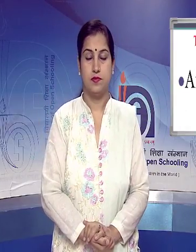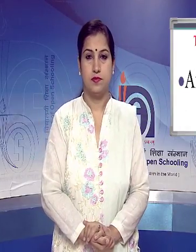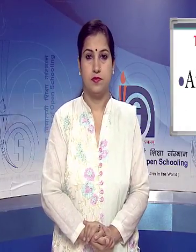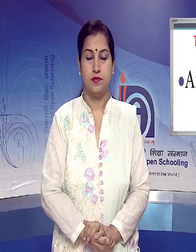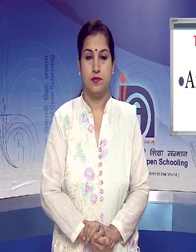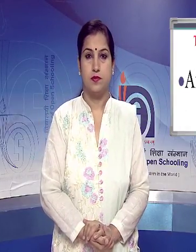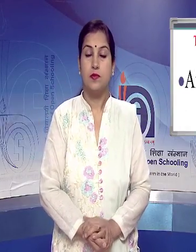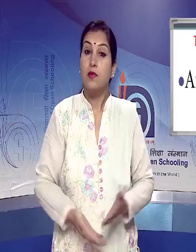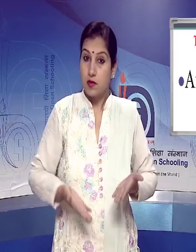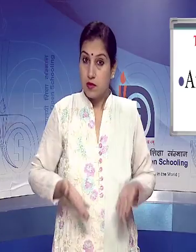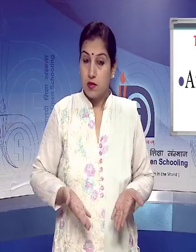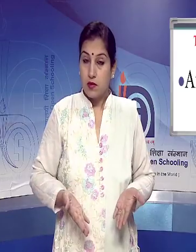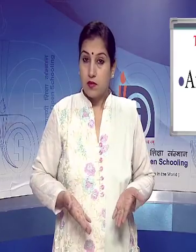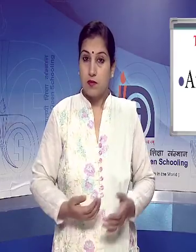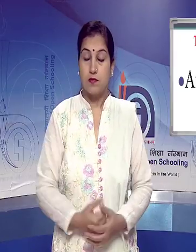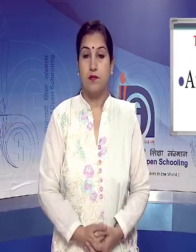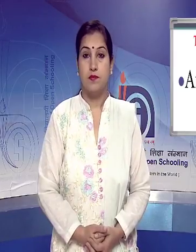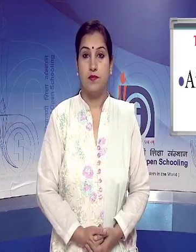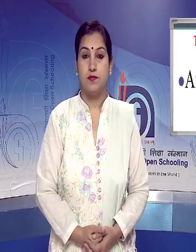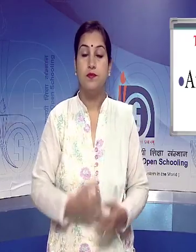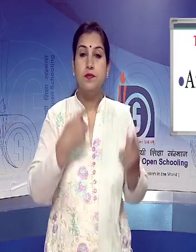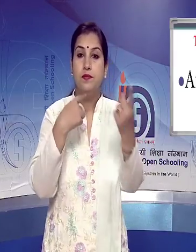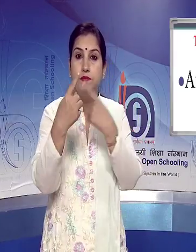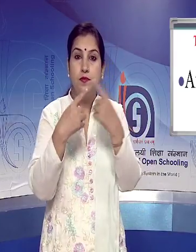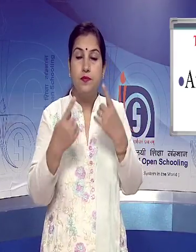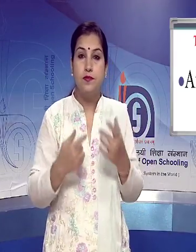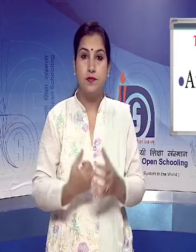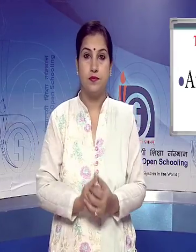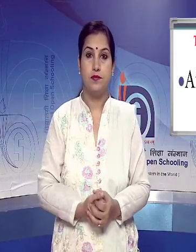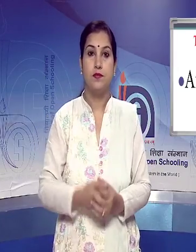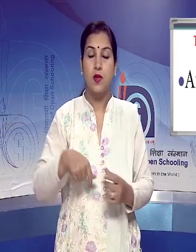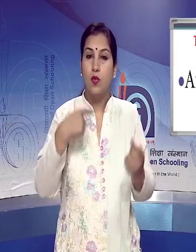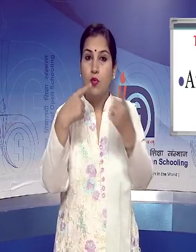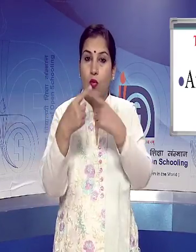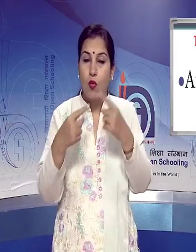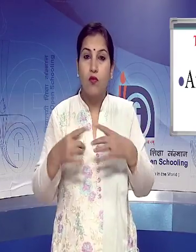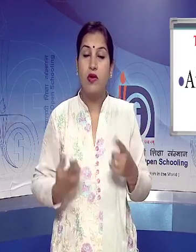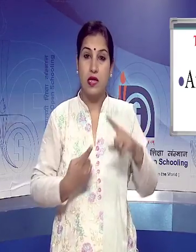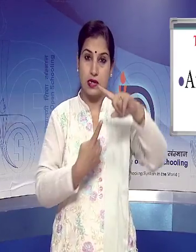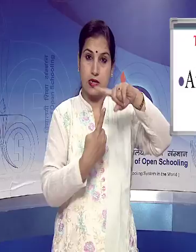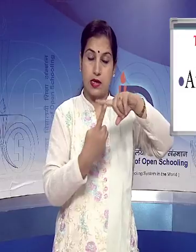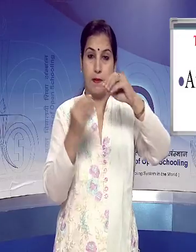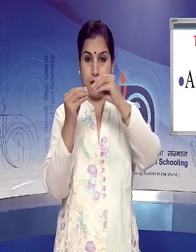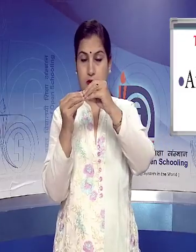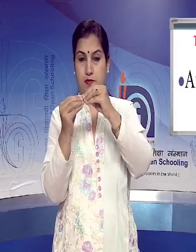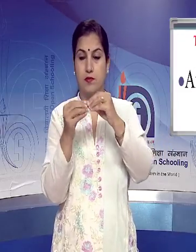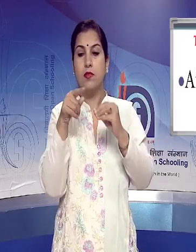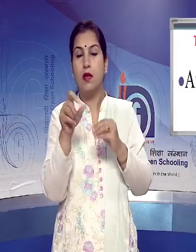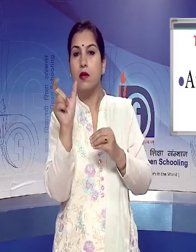Now we will talk about tuberculosis. Its other name is